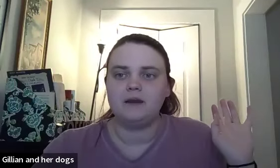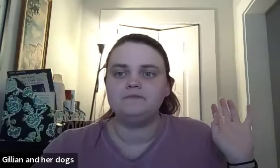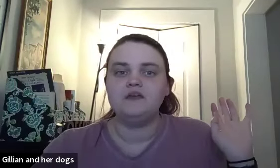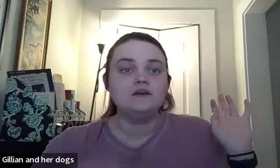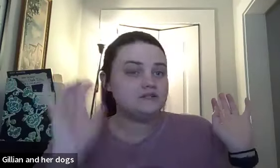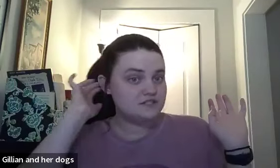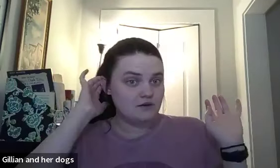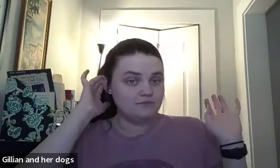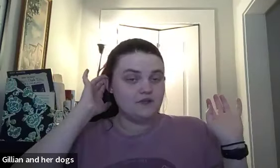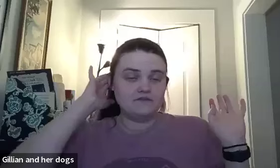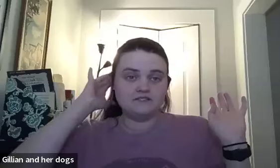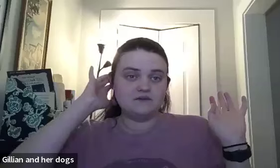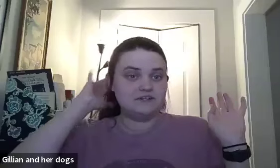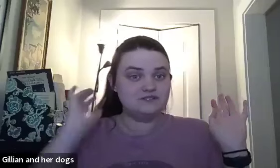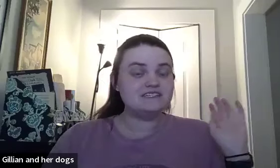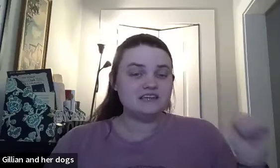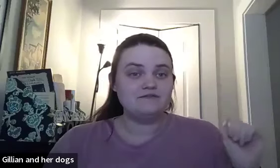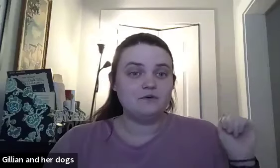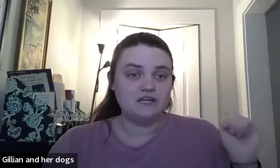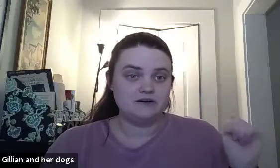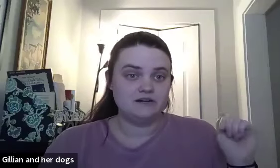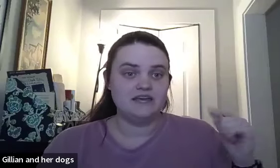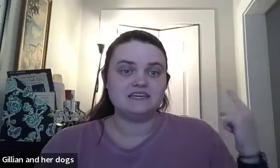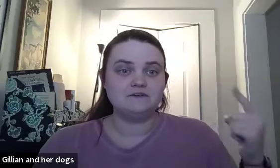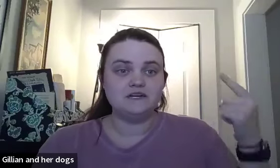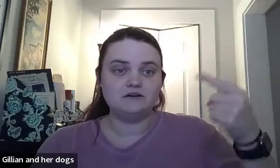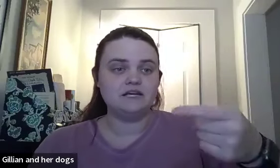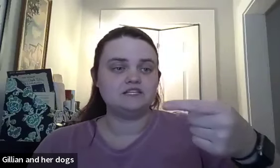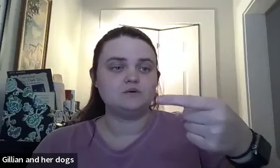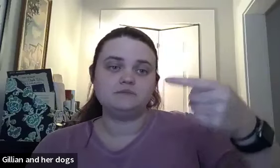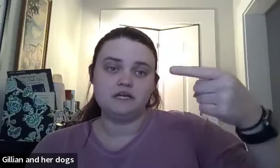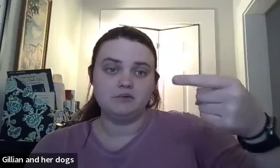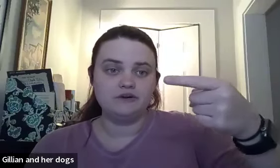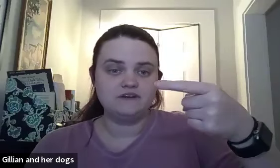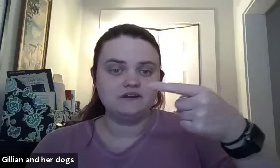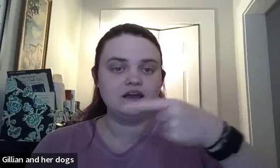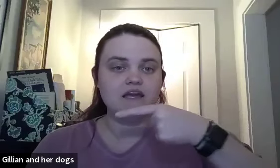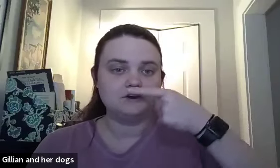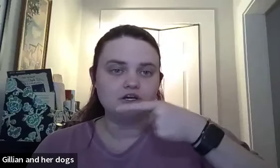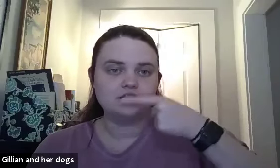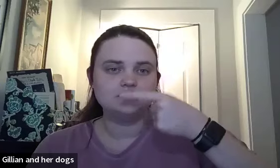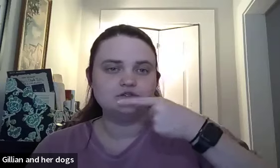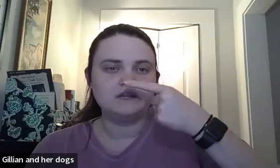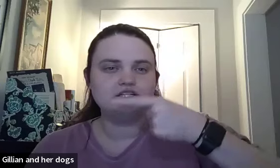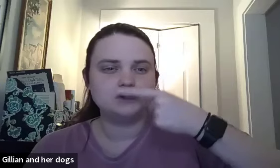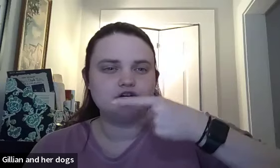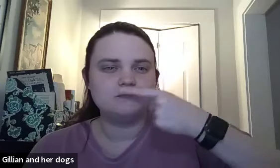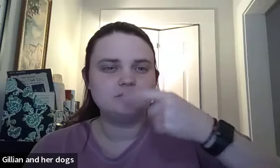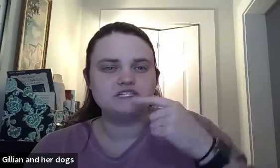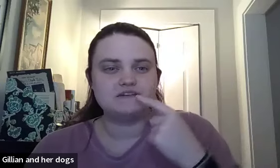Okay. So the first sign we're going to do is the sign for hearing. And the sign for hearing is going to be a pointer finger, and you're going to do like circular motions